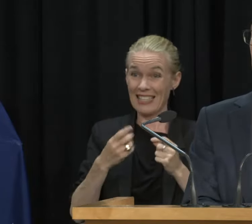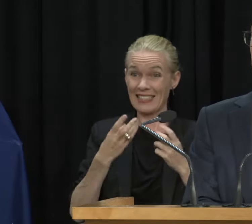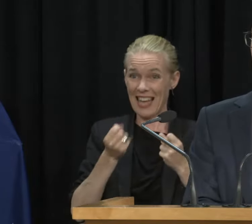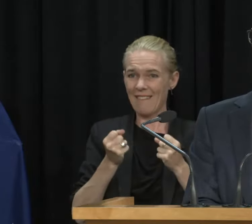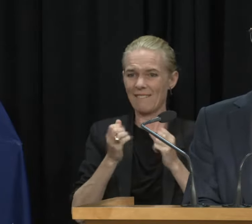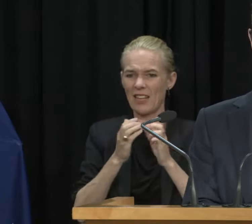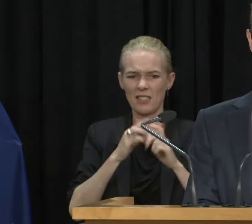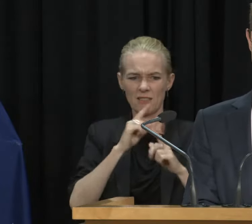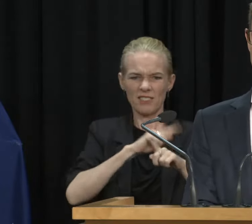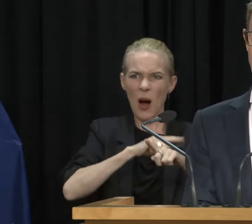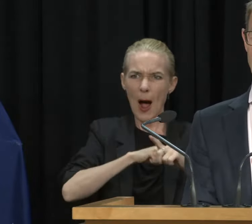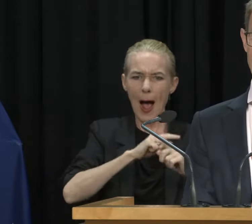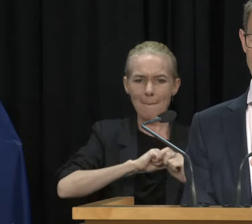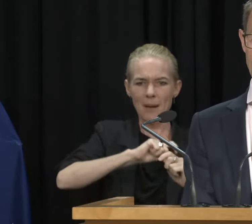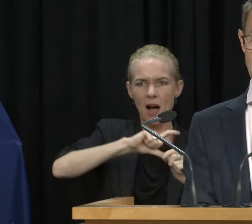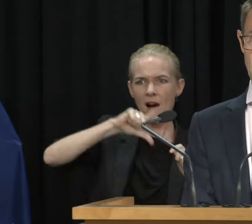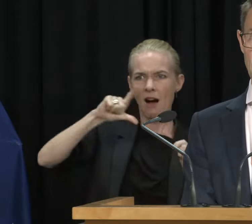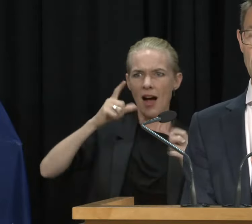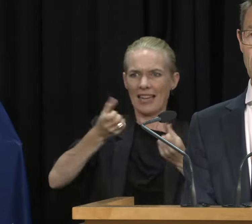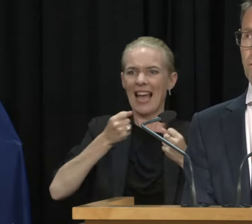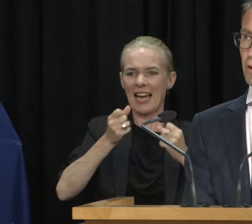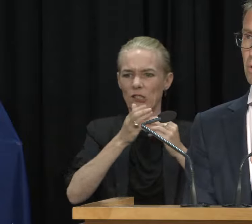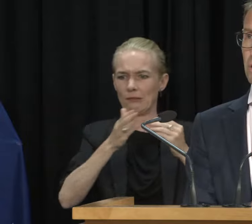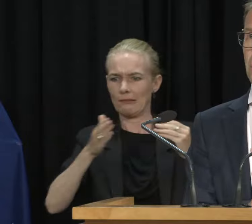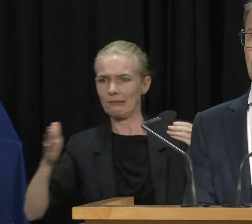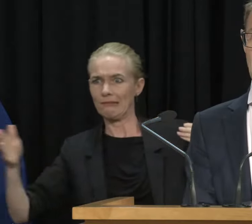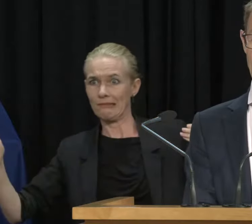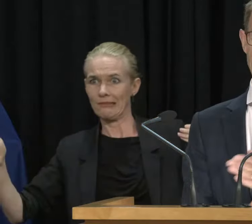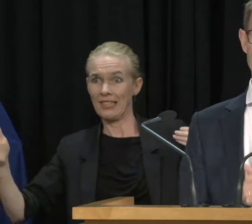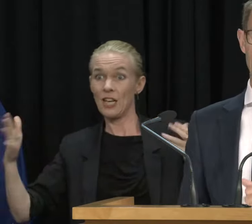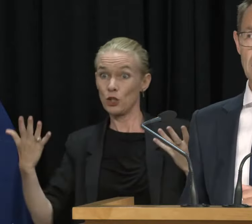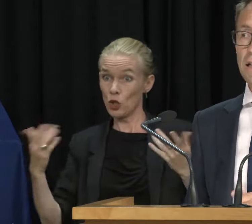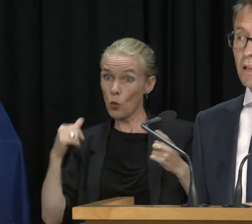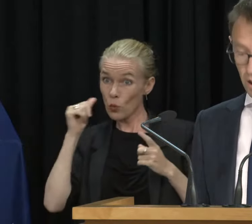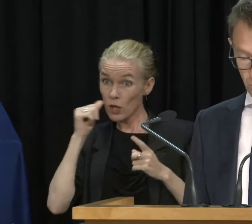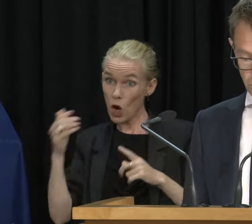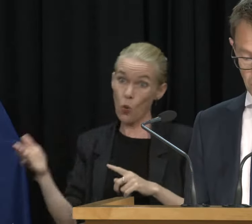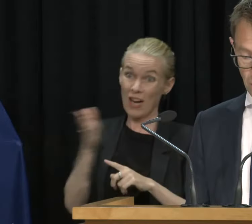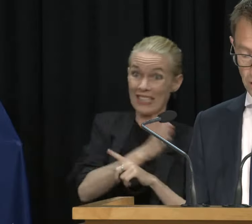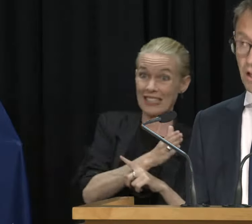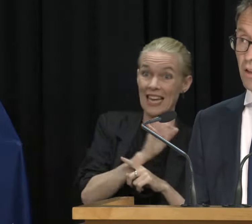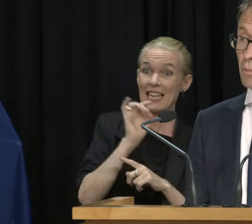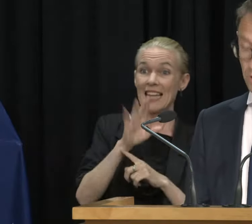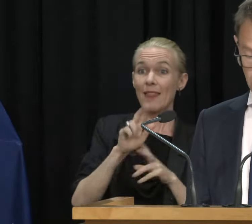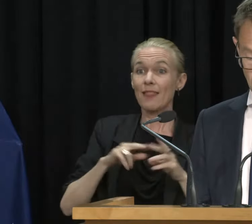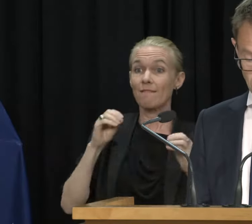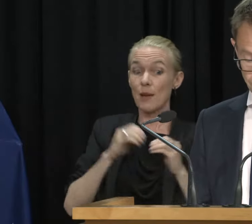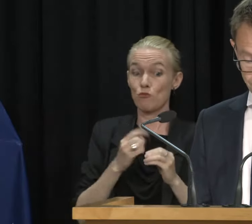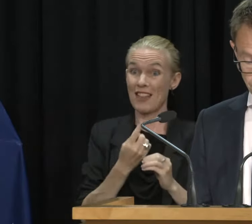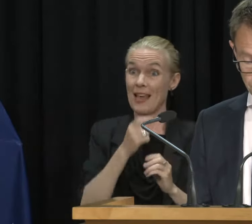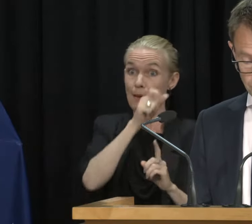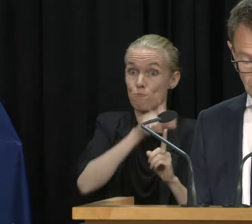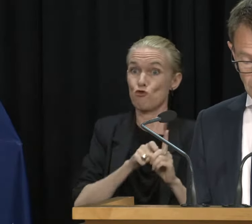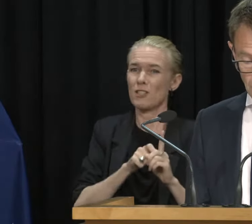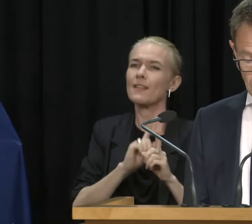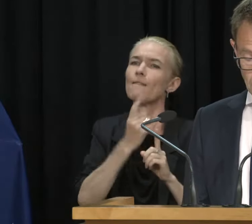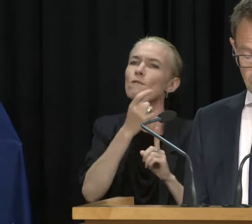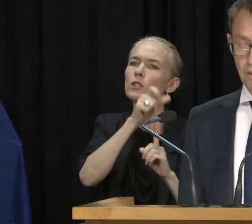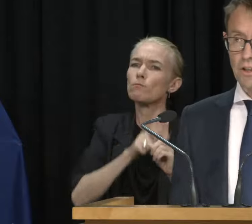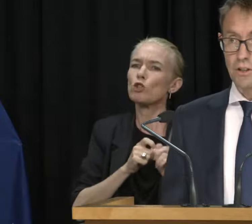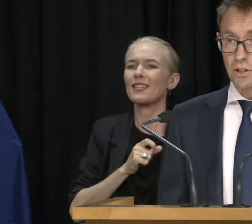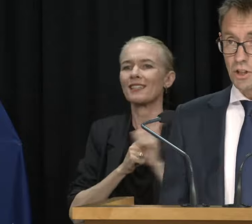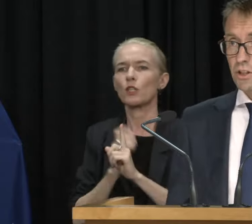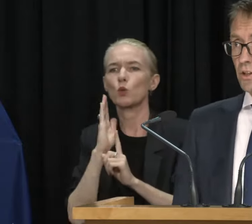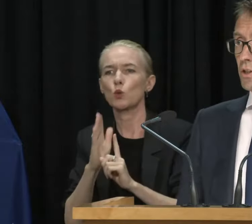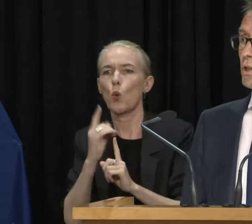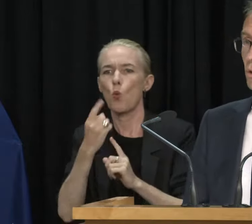original school exposure event, which was the 10th of February, when our case A was the only day they were at school. There's